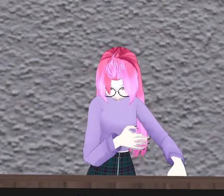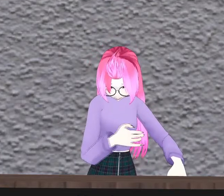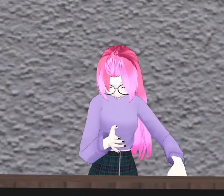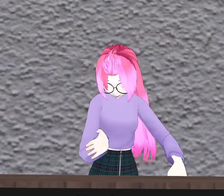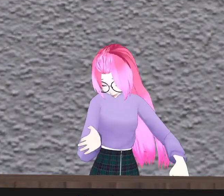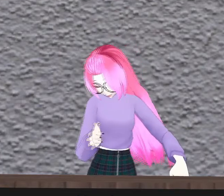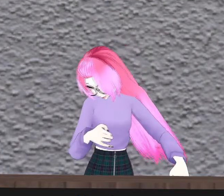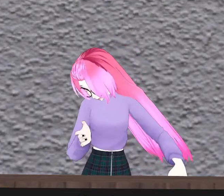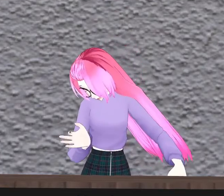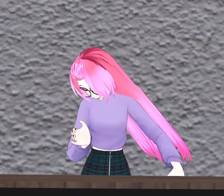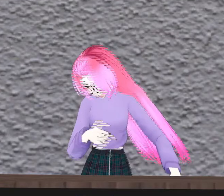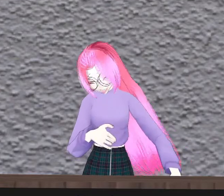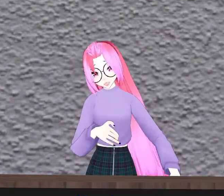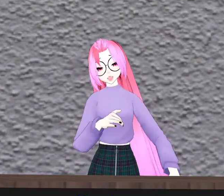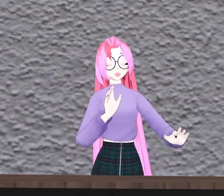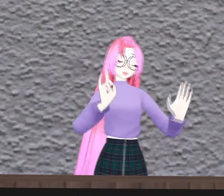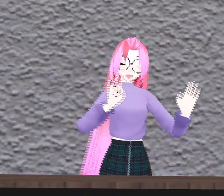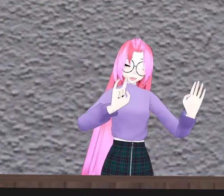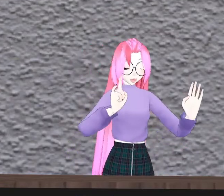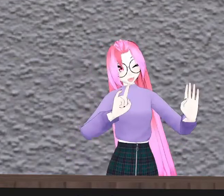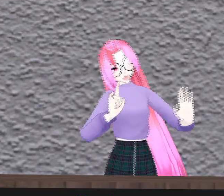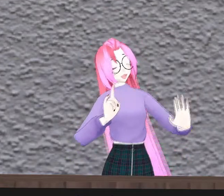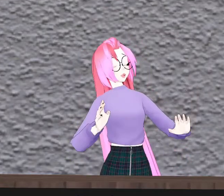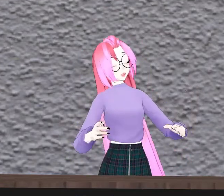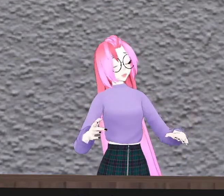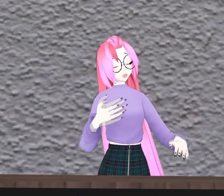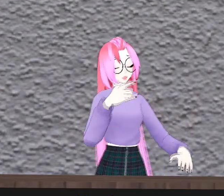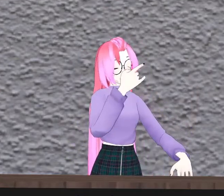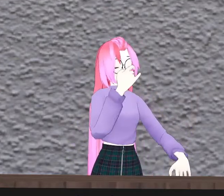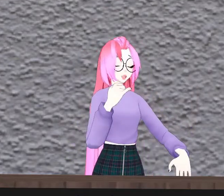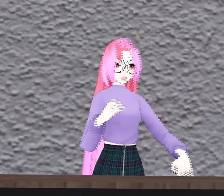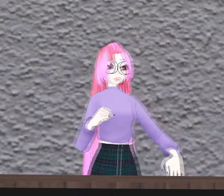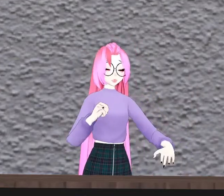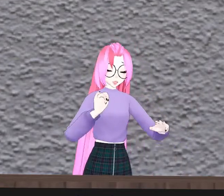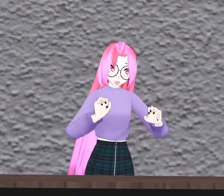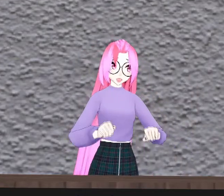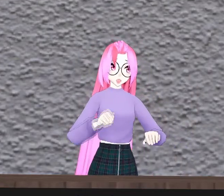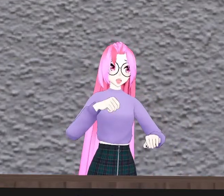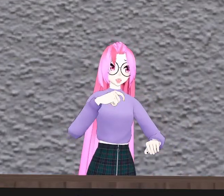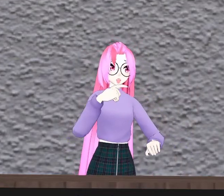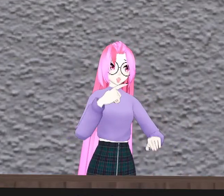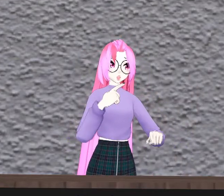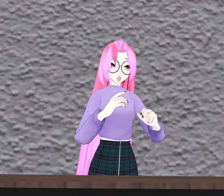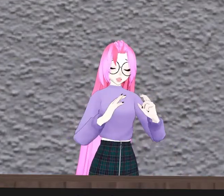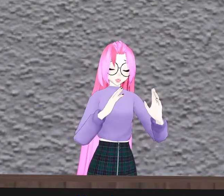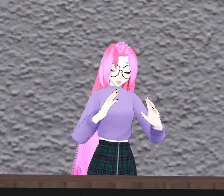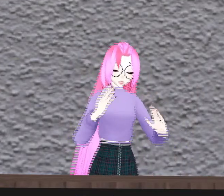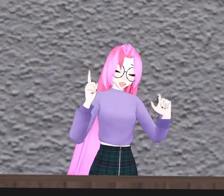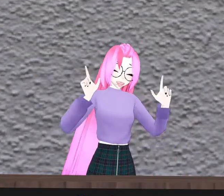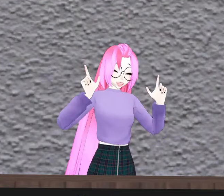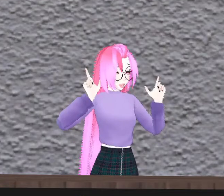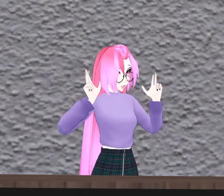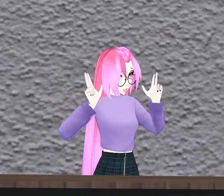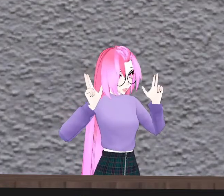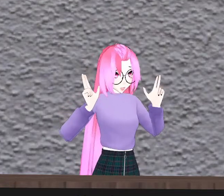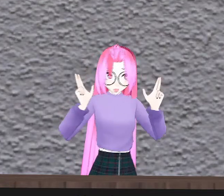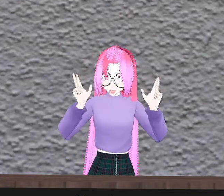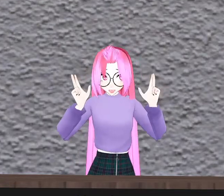I'm gonna change my Spotify sound. No. Because you can do that in a hearing conversation because you could hear what they're